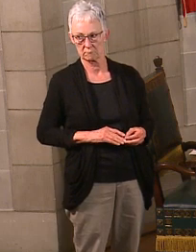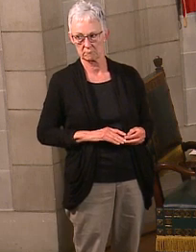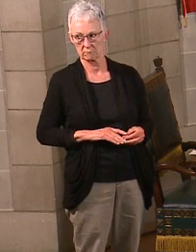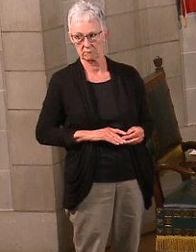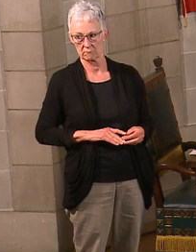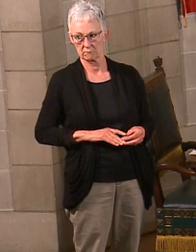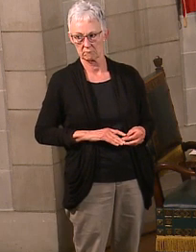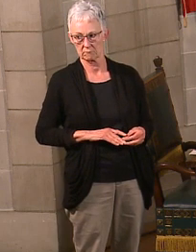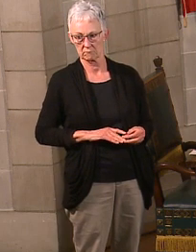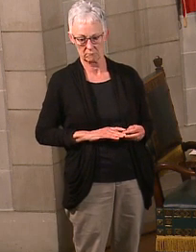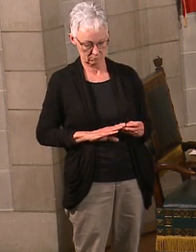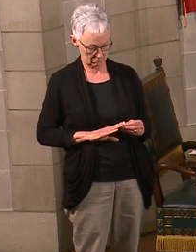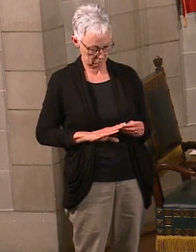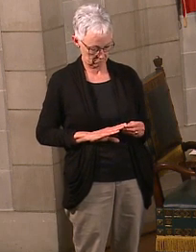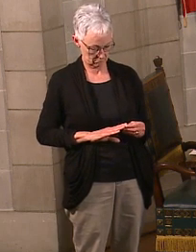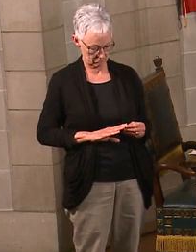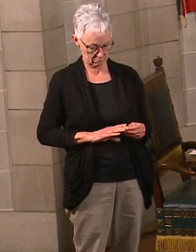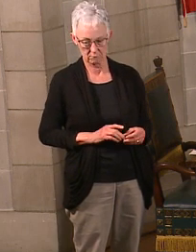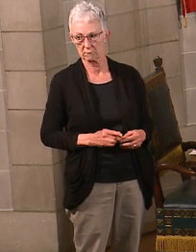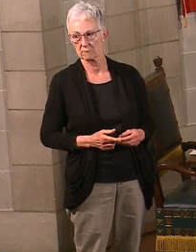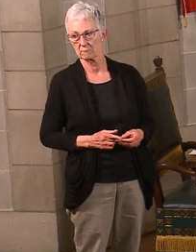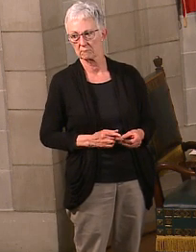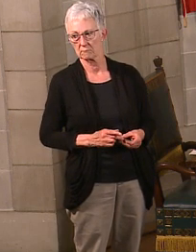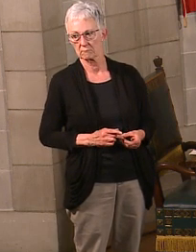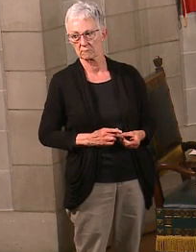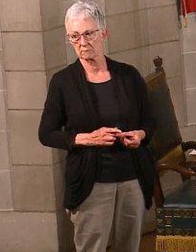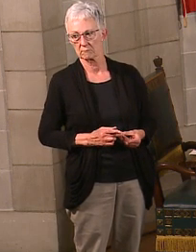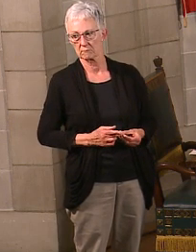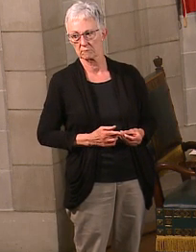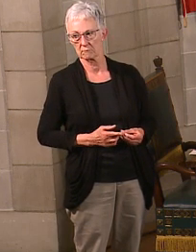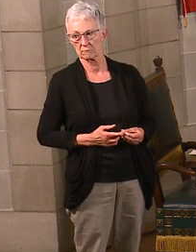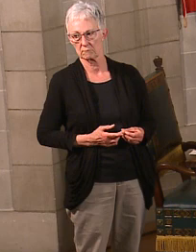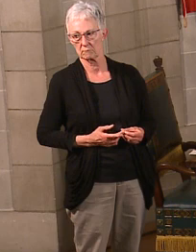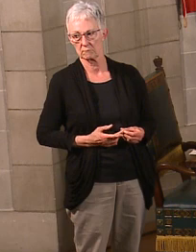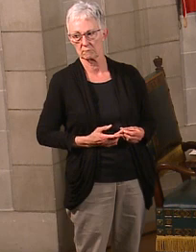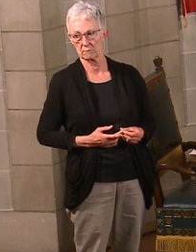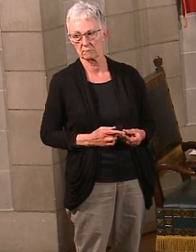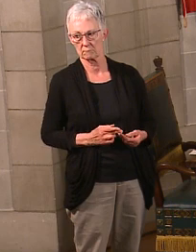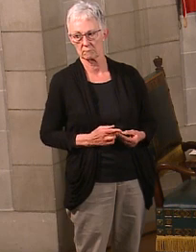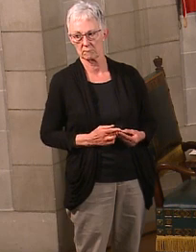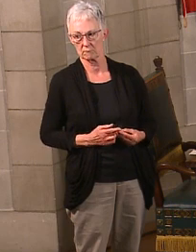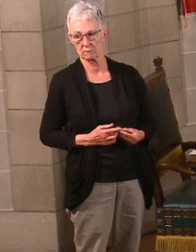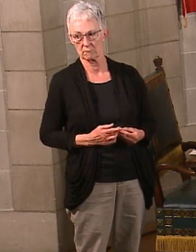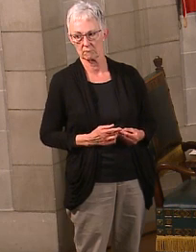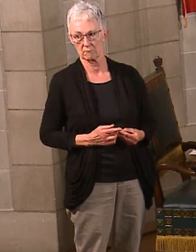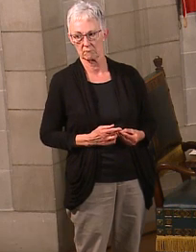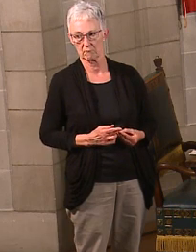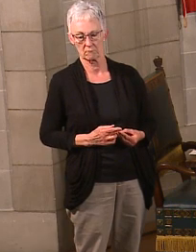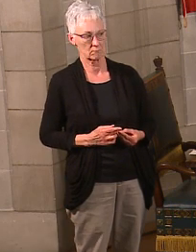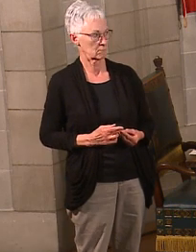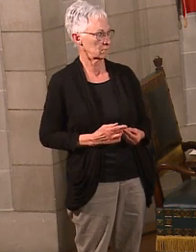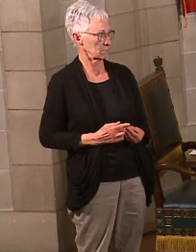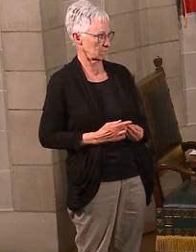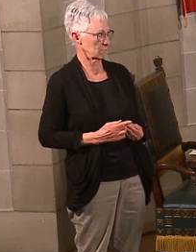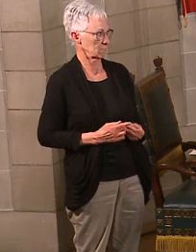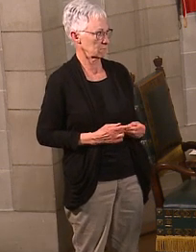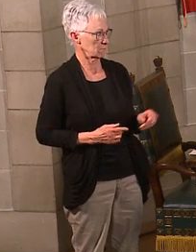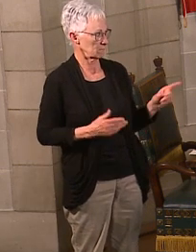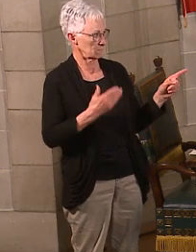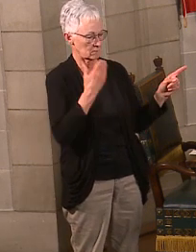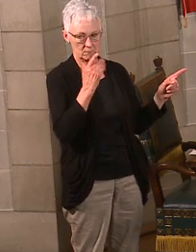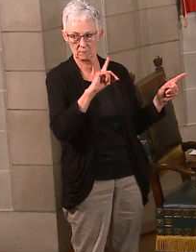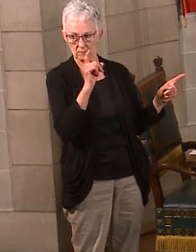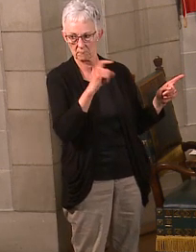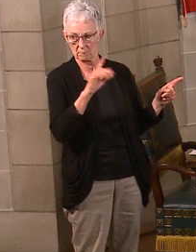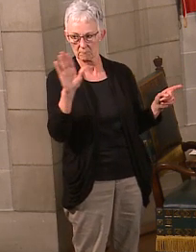to really not step outside of their house, go to the grocery store, or whatever it may be, just to avoid contracting it into the facility? That's a great question, but I